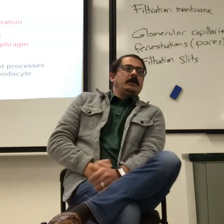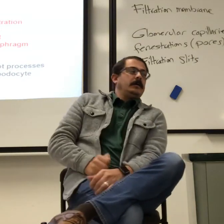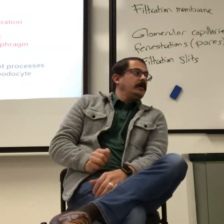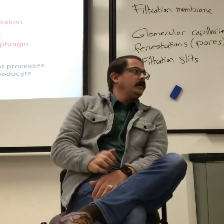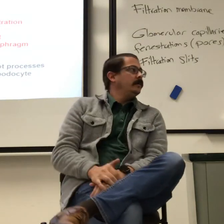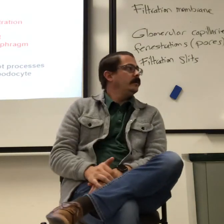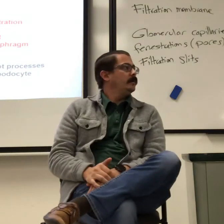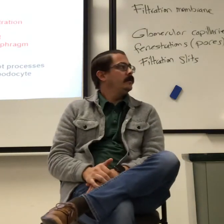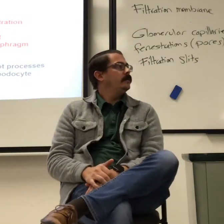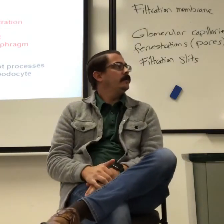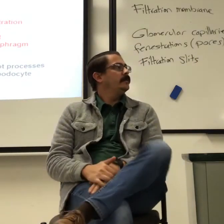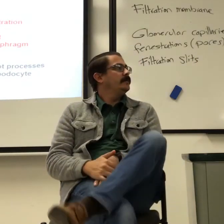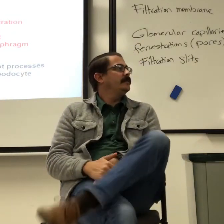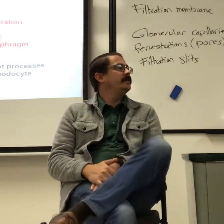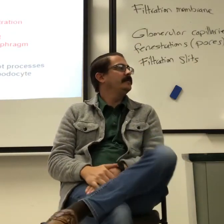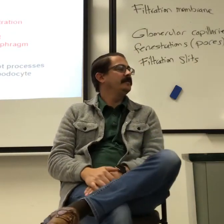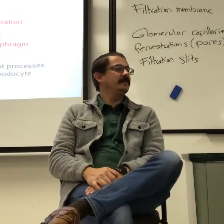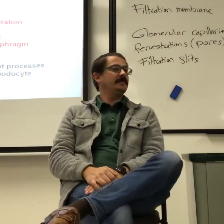with all these foot processes.